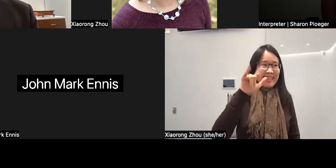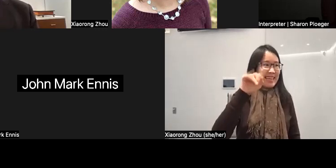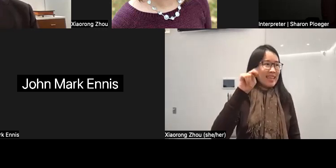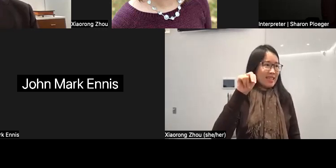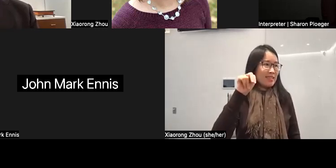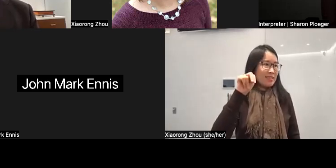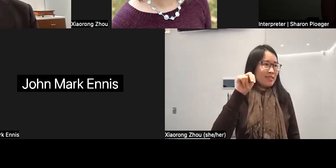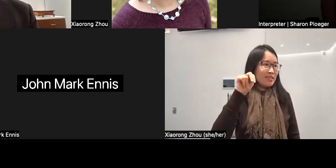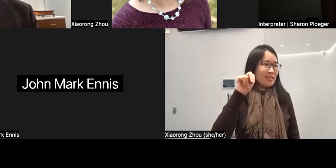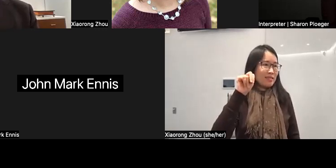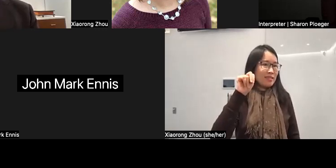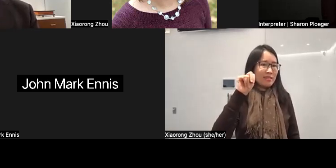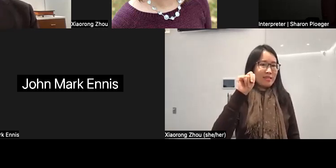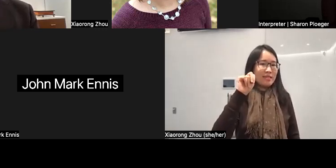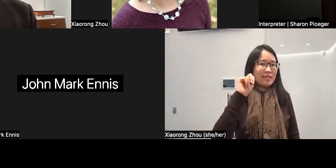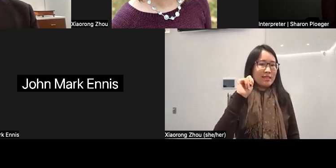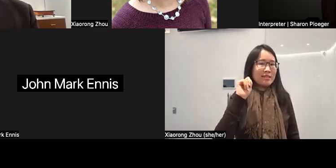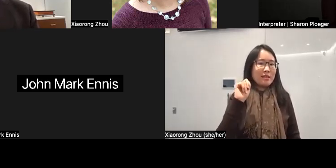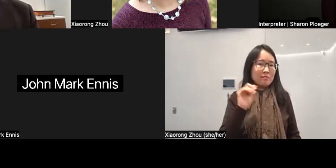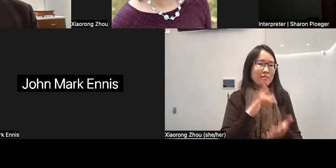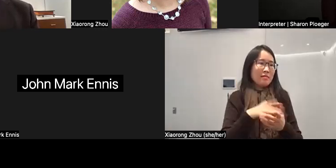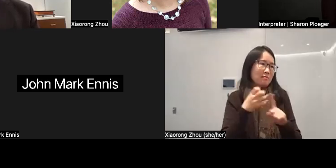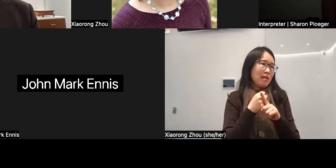was penicillin.